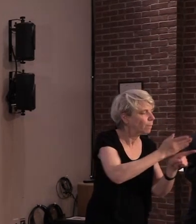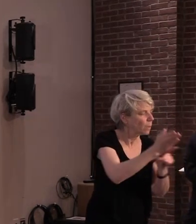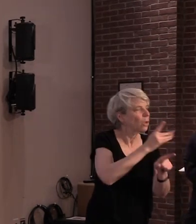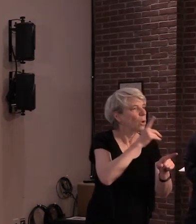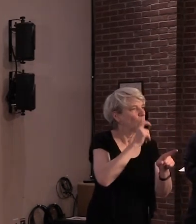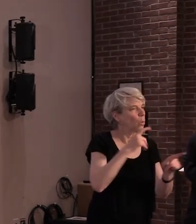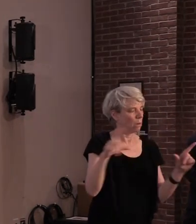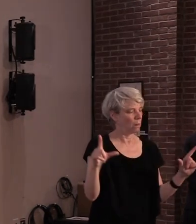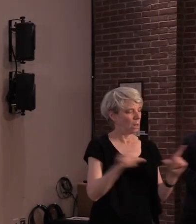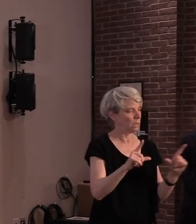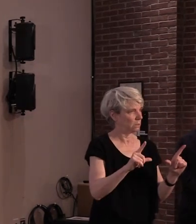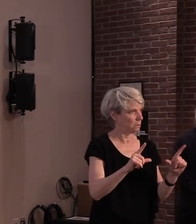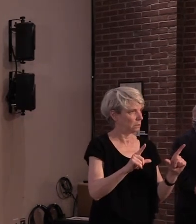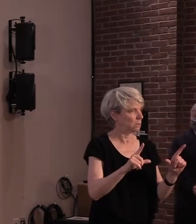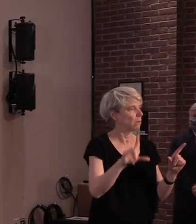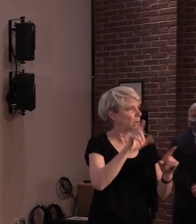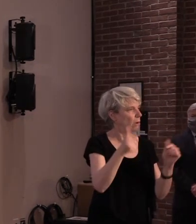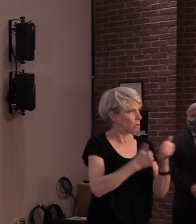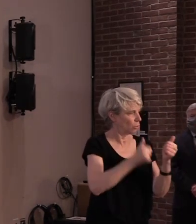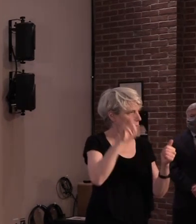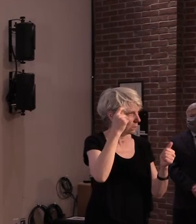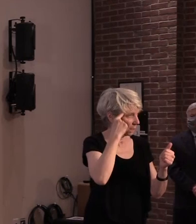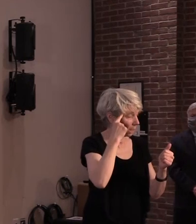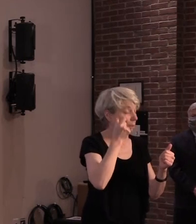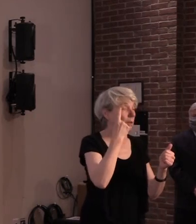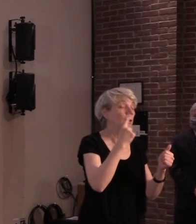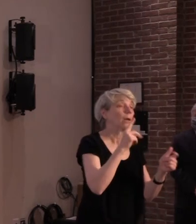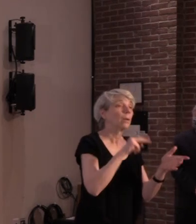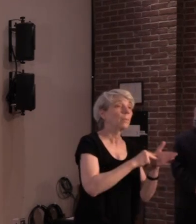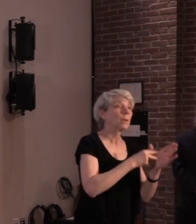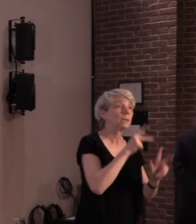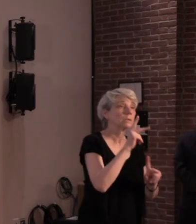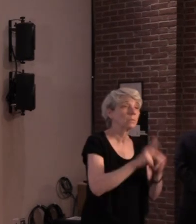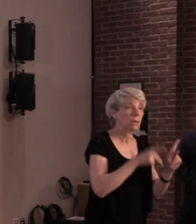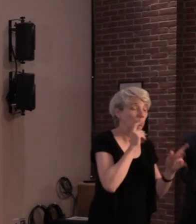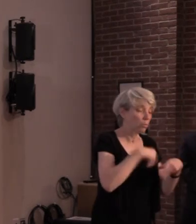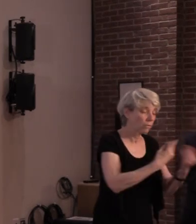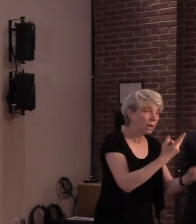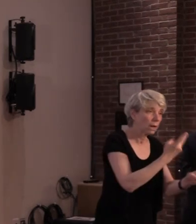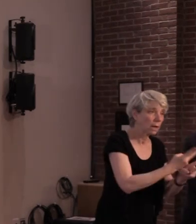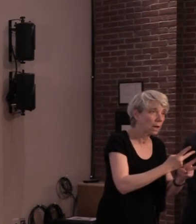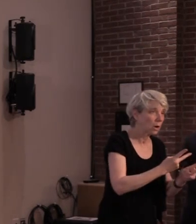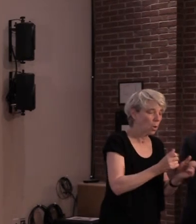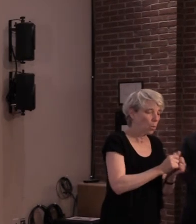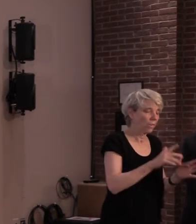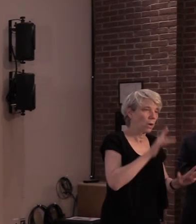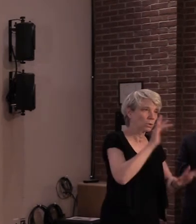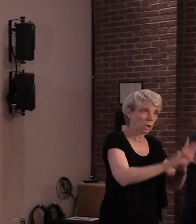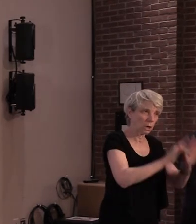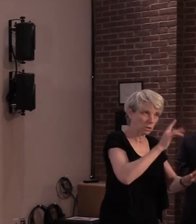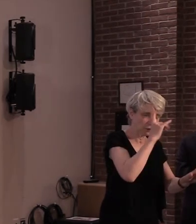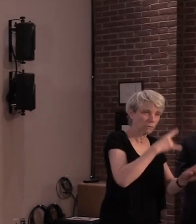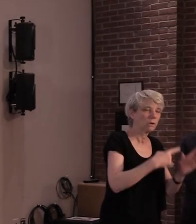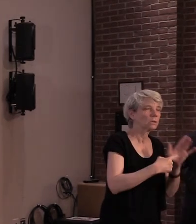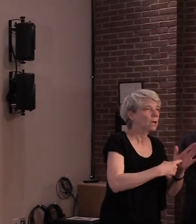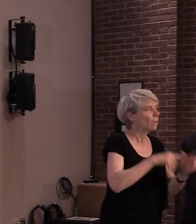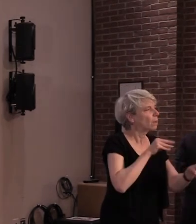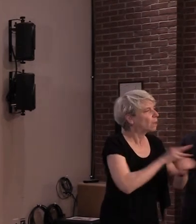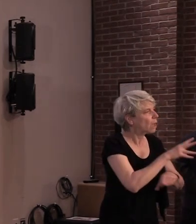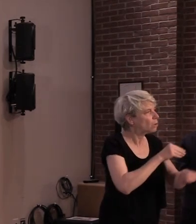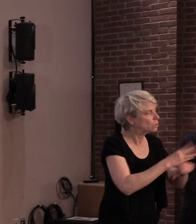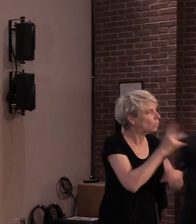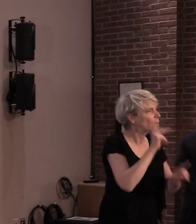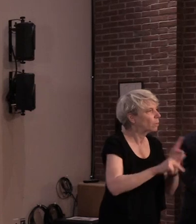OPR. These include those who provide care without physical contact, such as licensed alcohol and drug